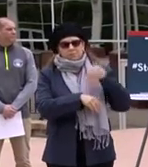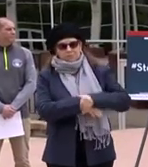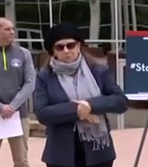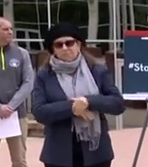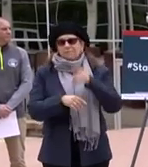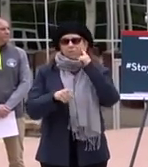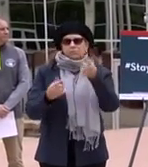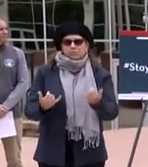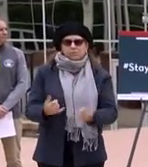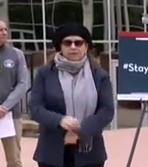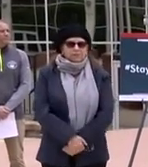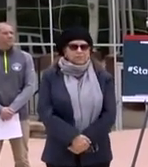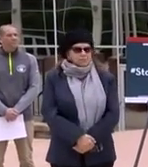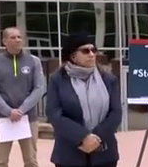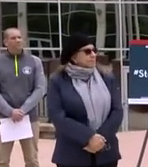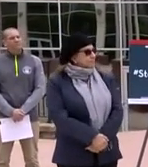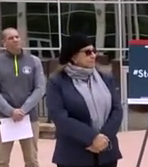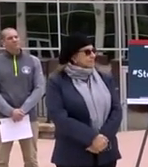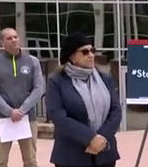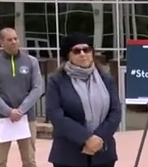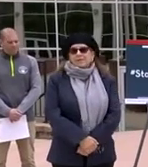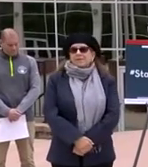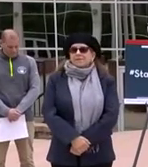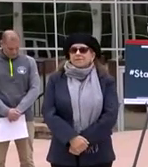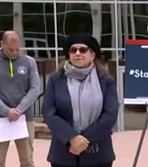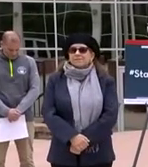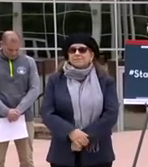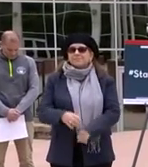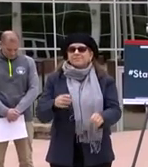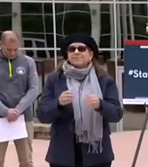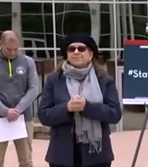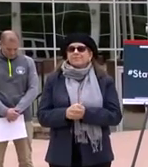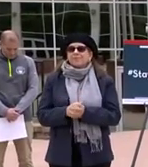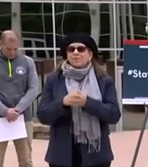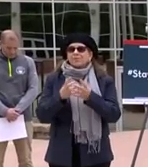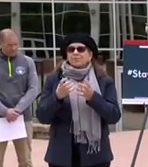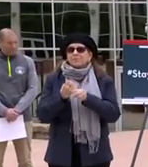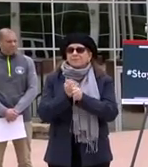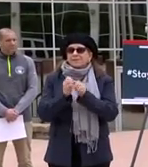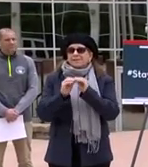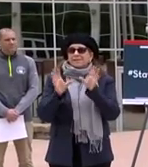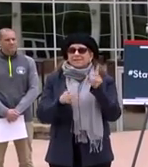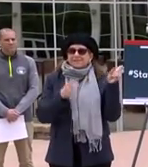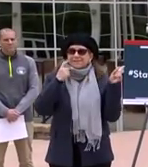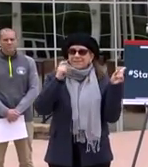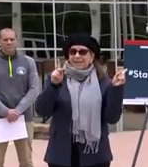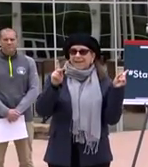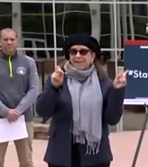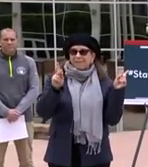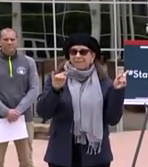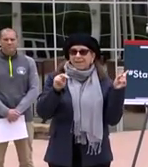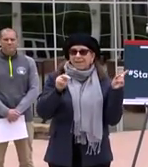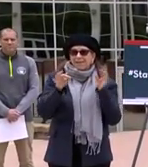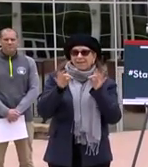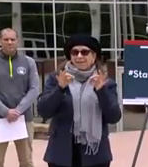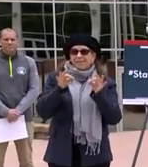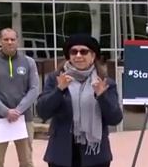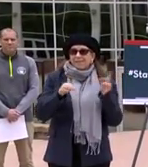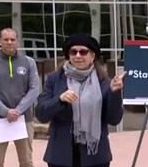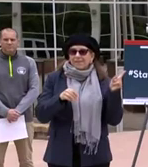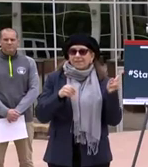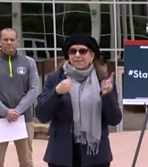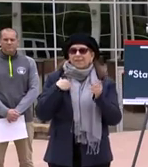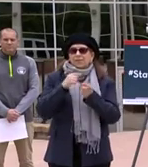And let me make clear a point that Kevin just emphasized. And when I mentioned that we will be changing our reporting